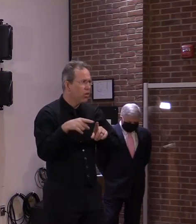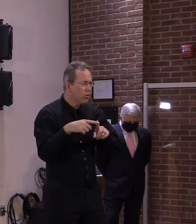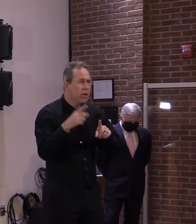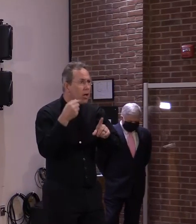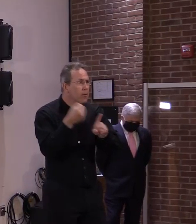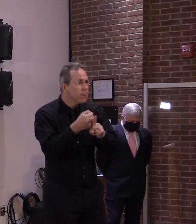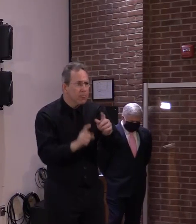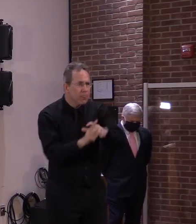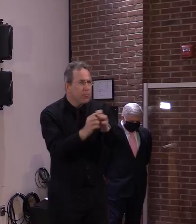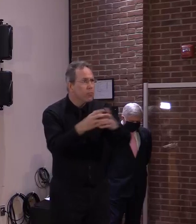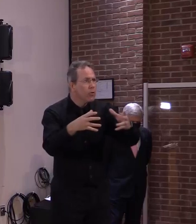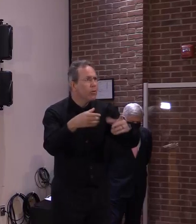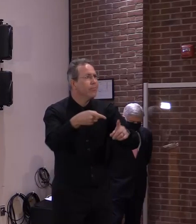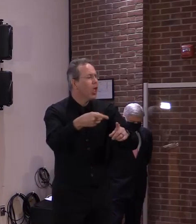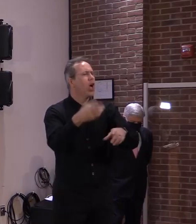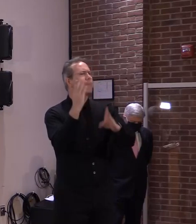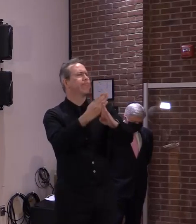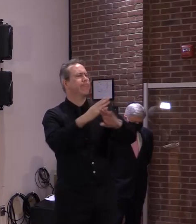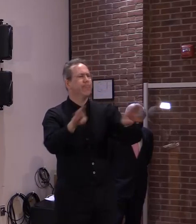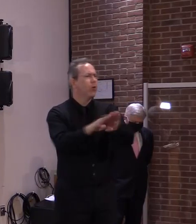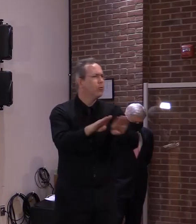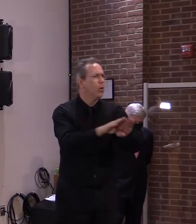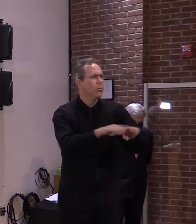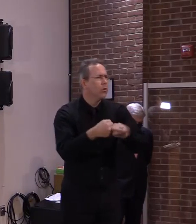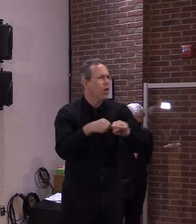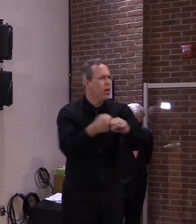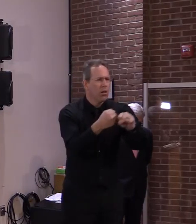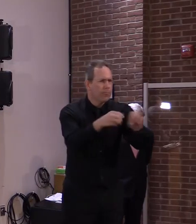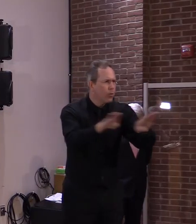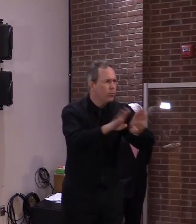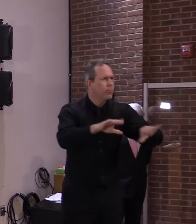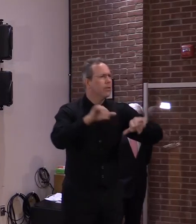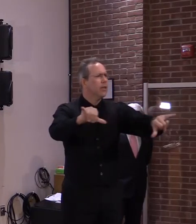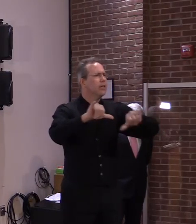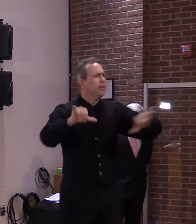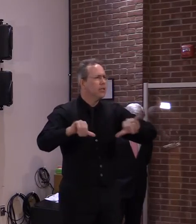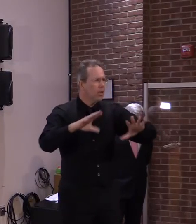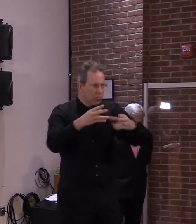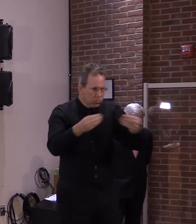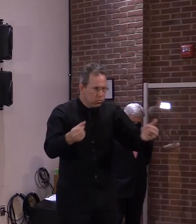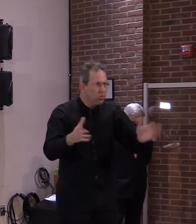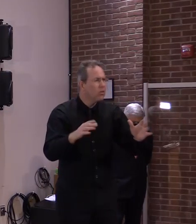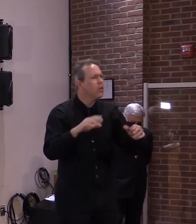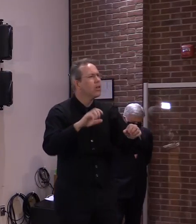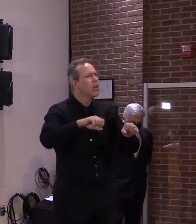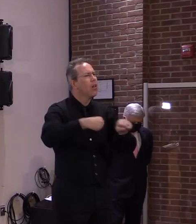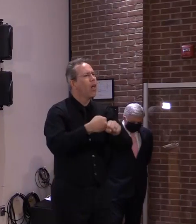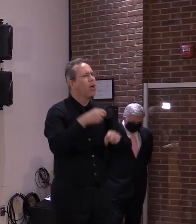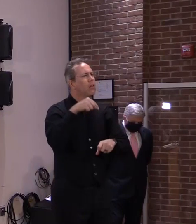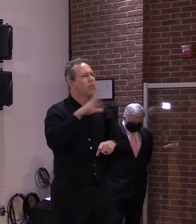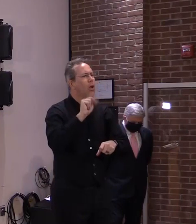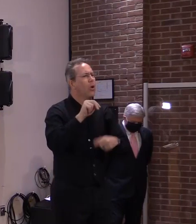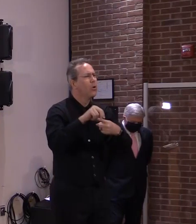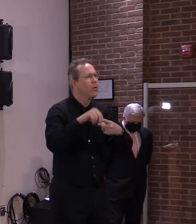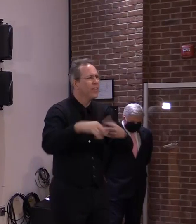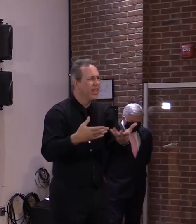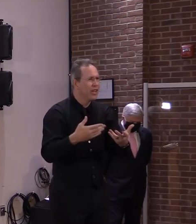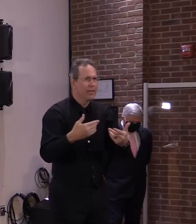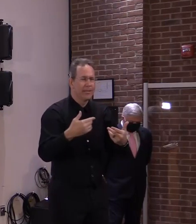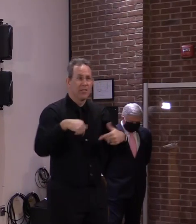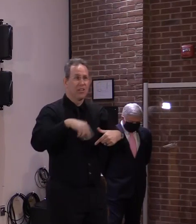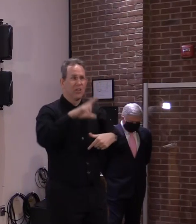resurgences. Not advocating for that here, not advocating for that now, but that is, of course, a mitigation